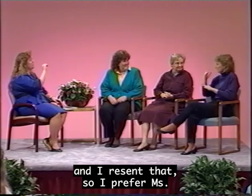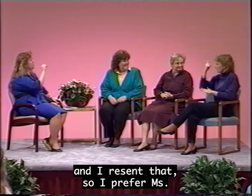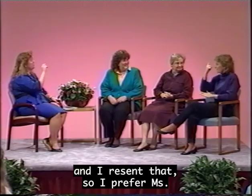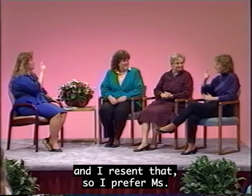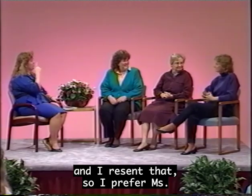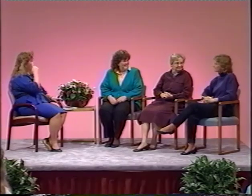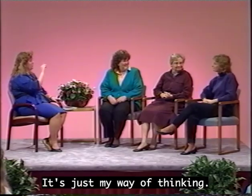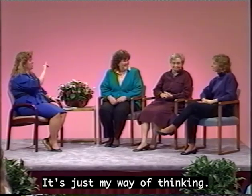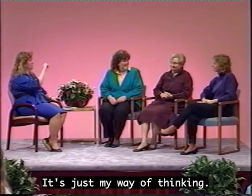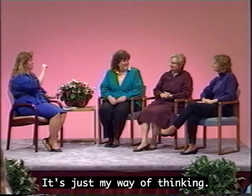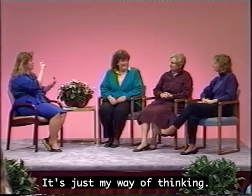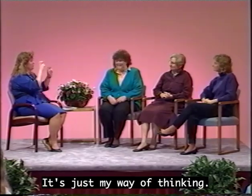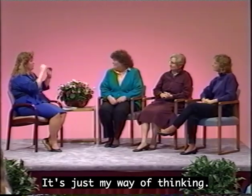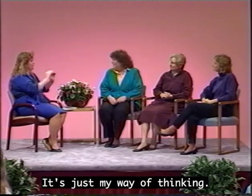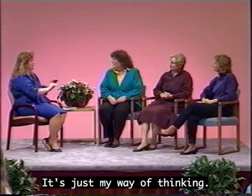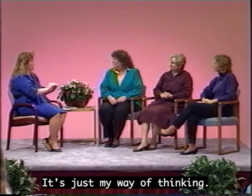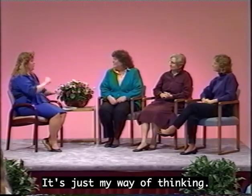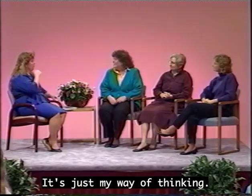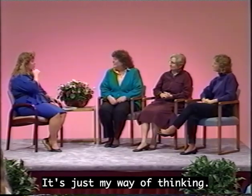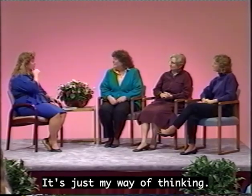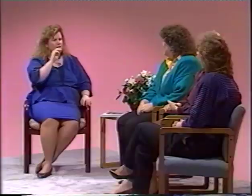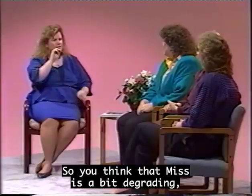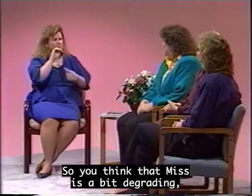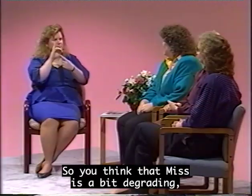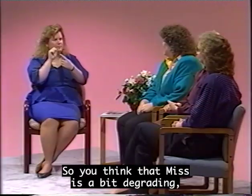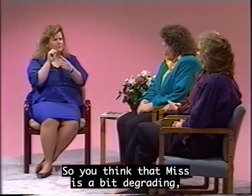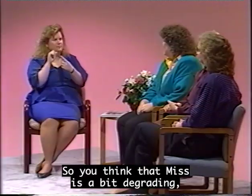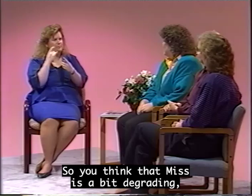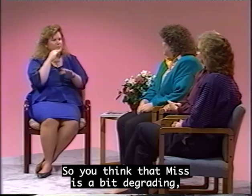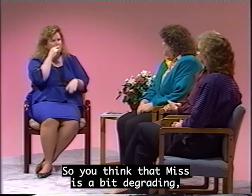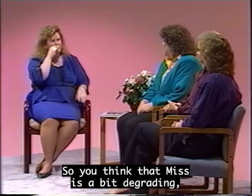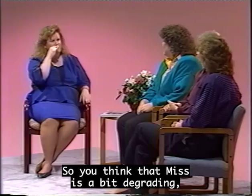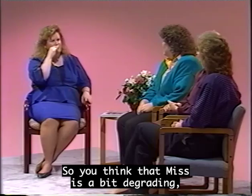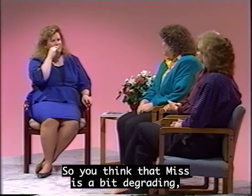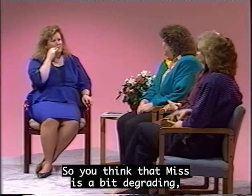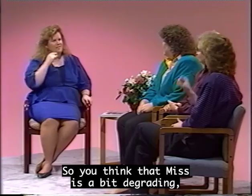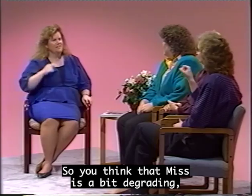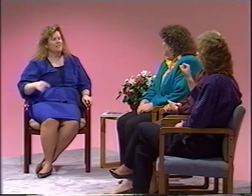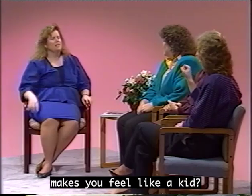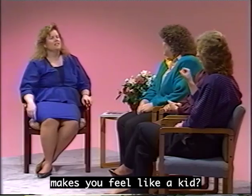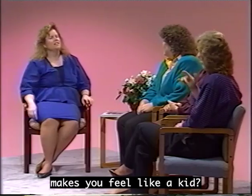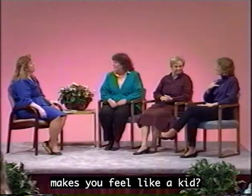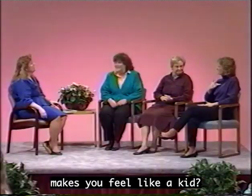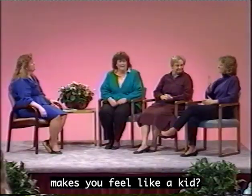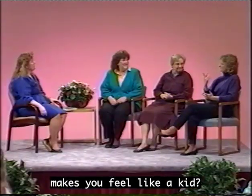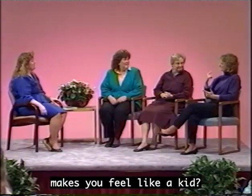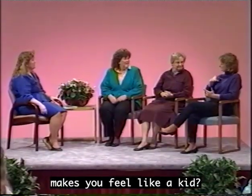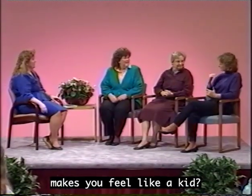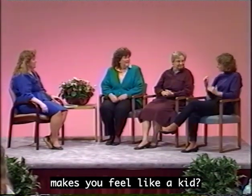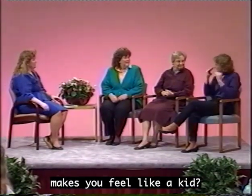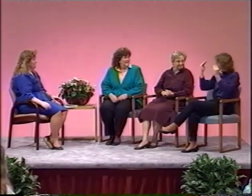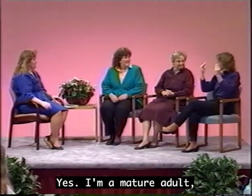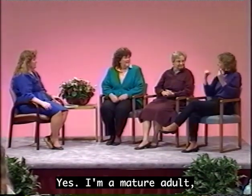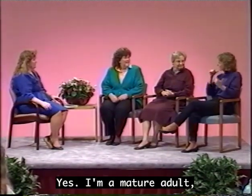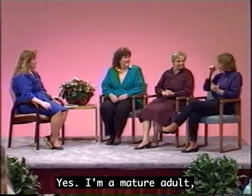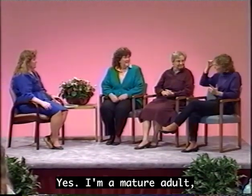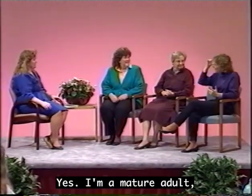prefer Ms. It's just my way of thinking. So you think that Miss is a bit degrading, makes you feel like a kid? Yes, I'm a